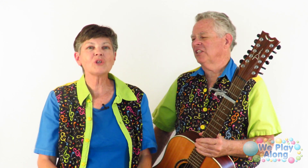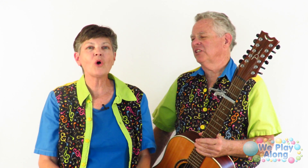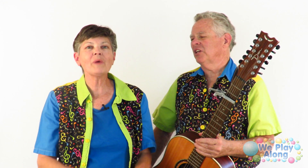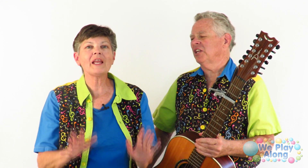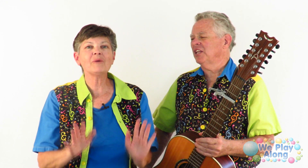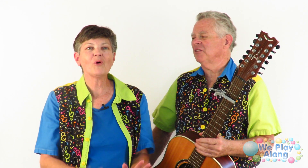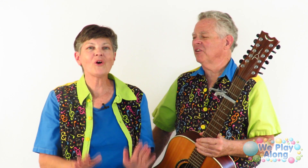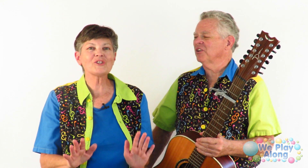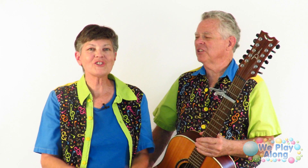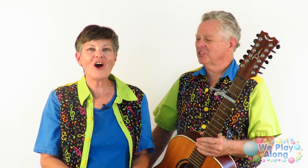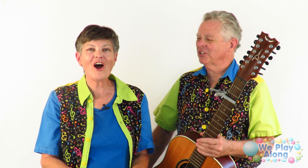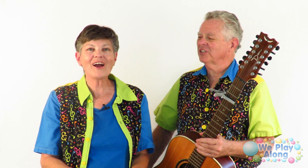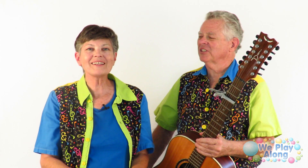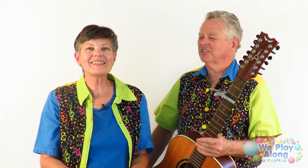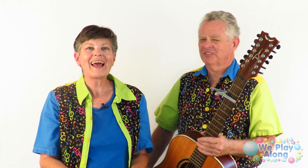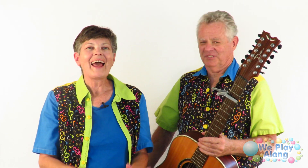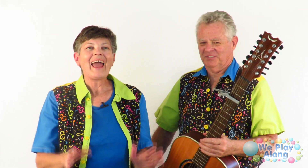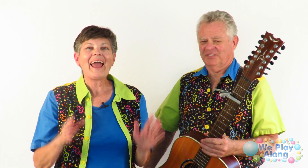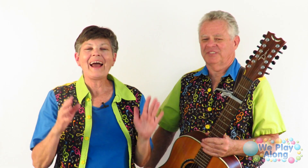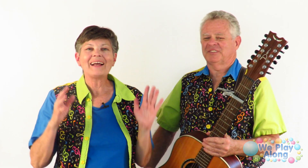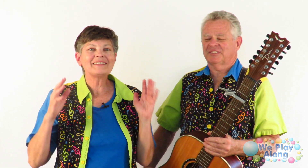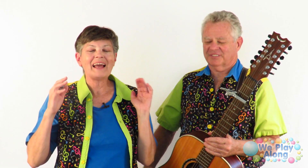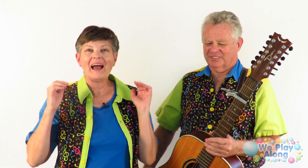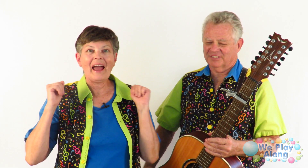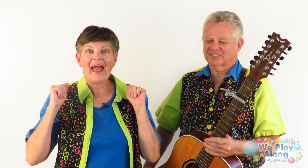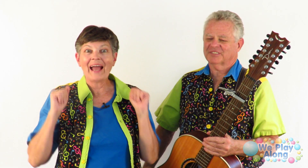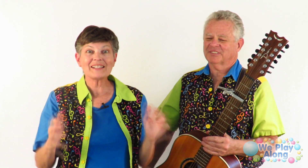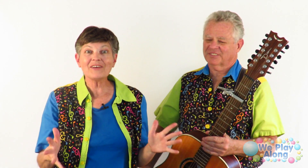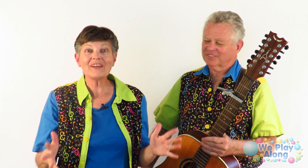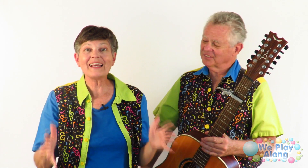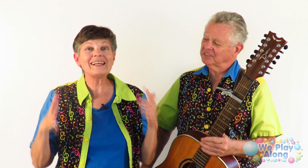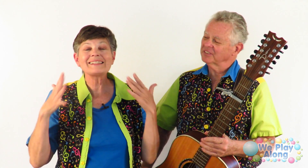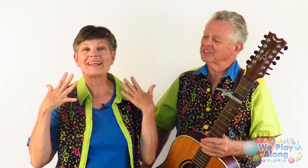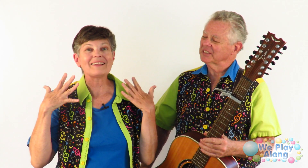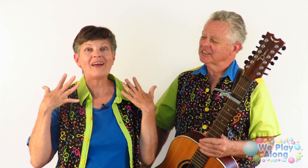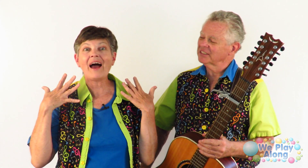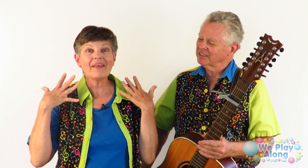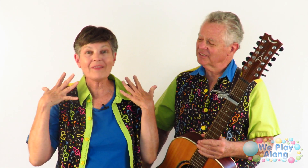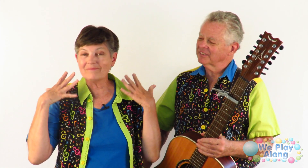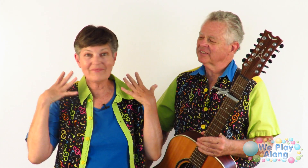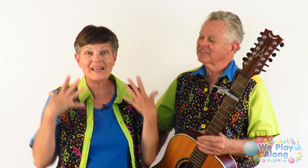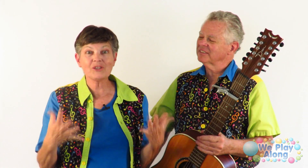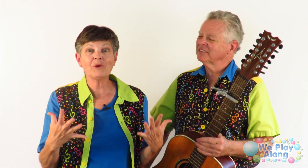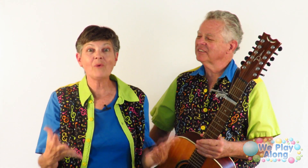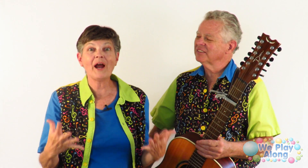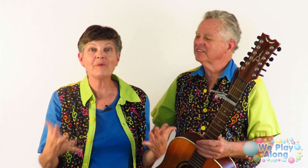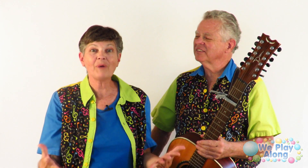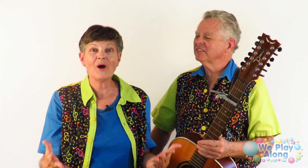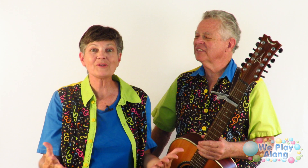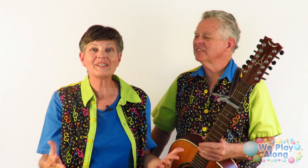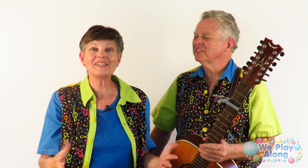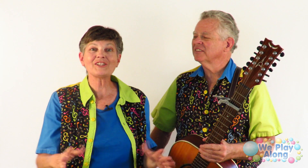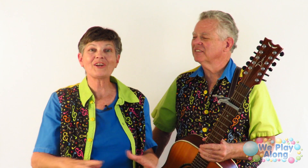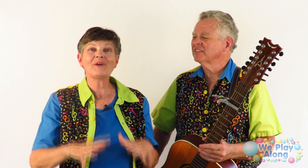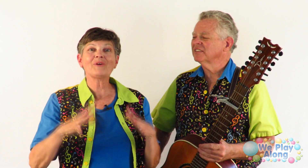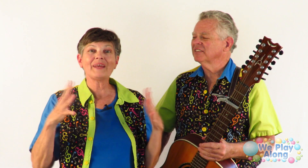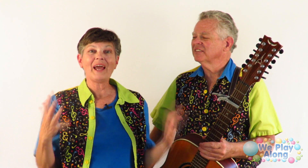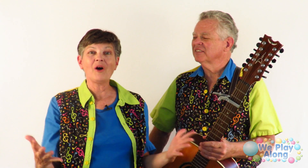so many more songs and activities and a lot of things that we want to post, and it's just going to really help